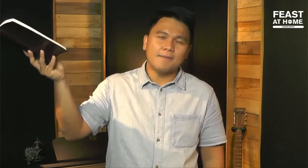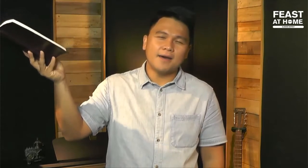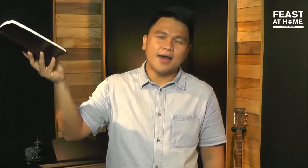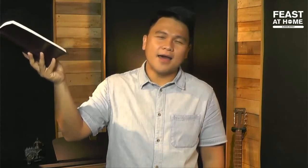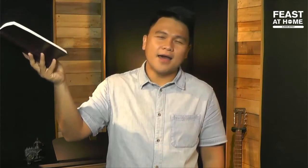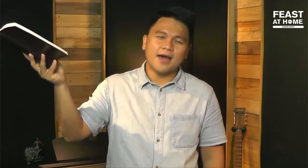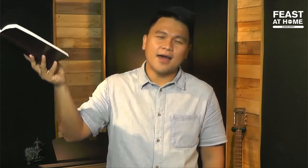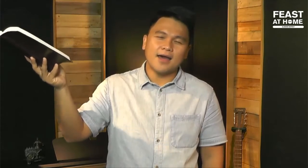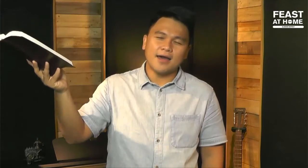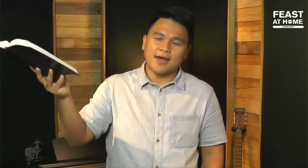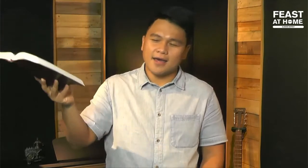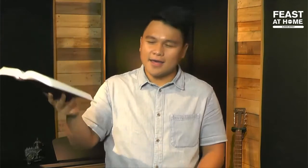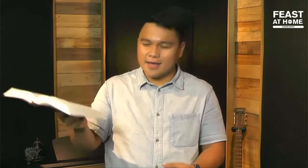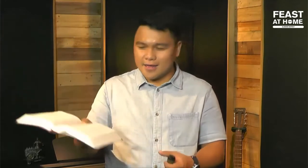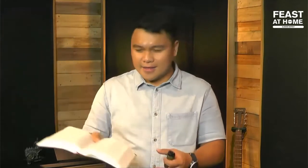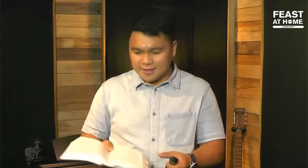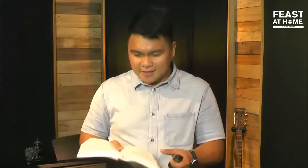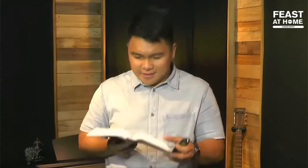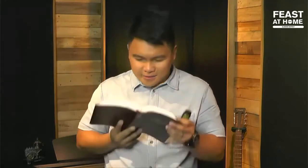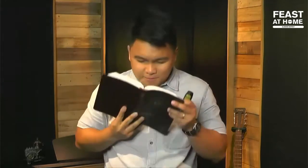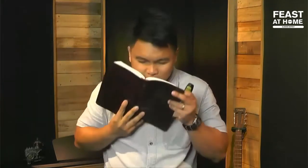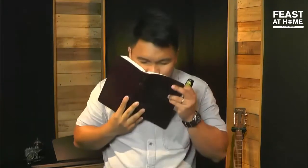my